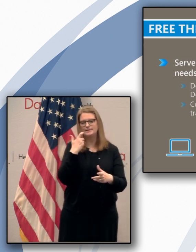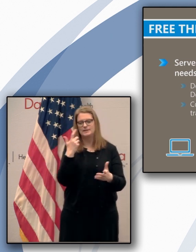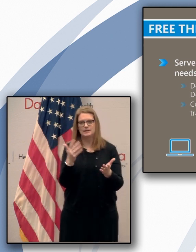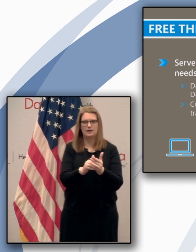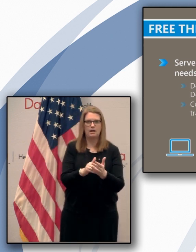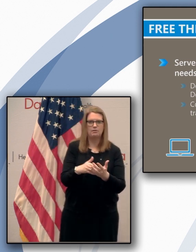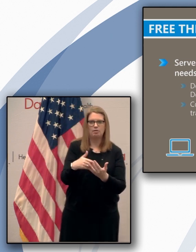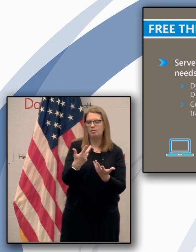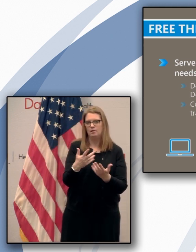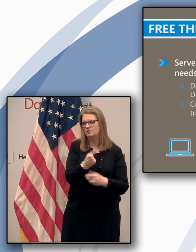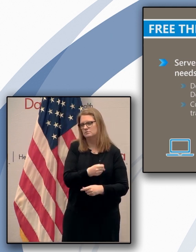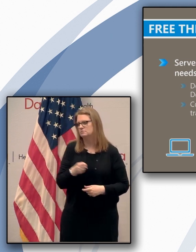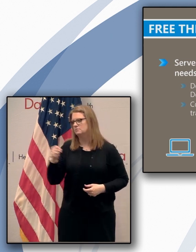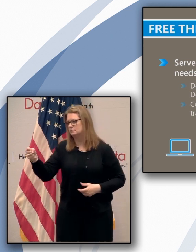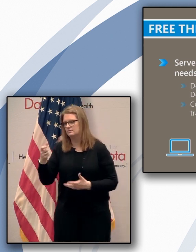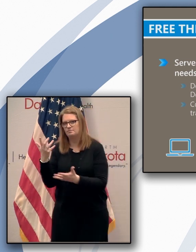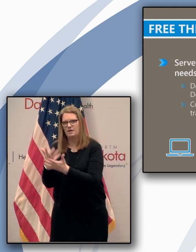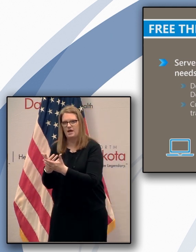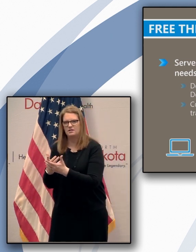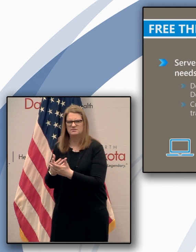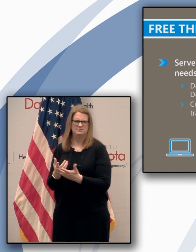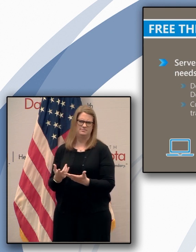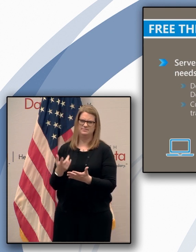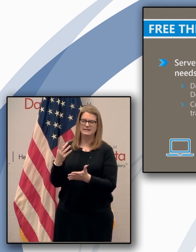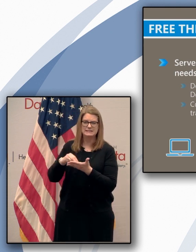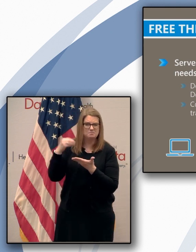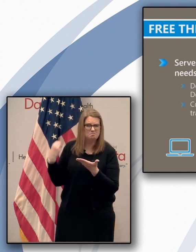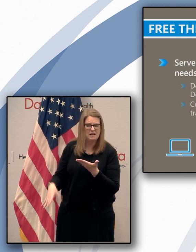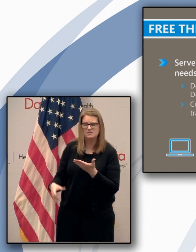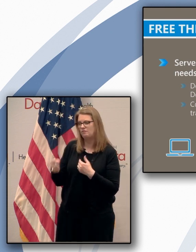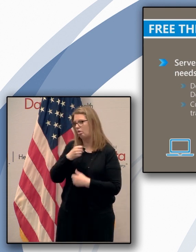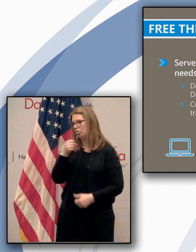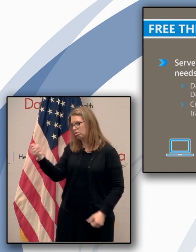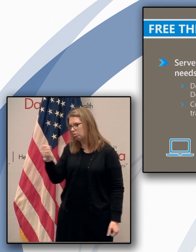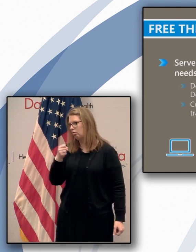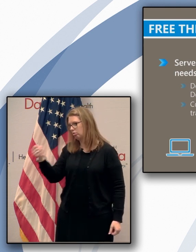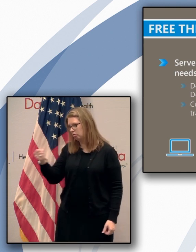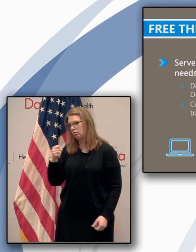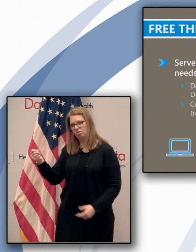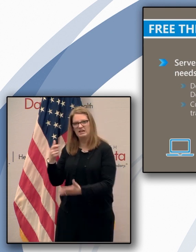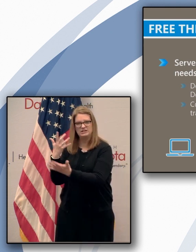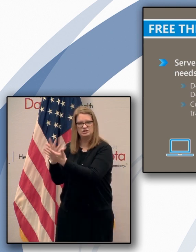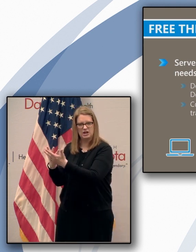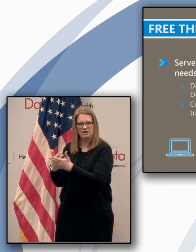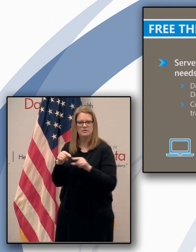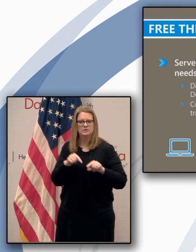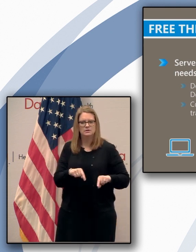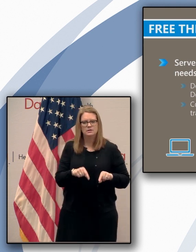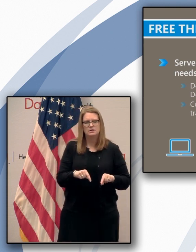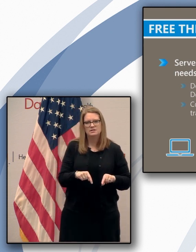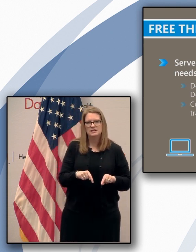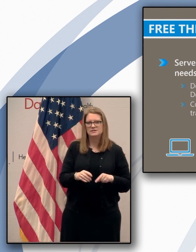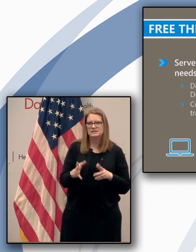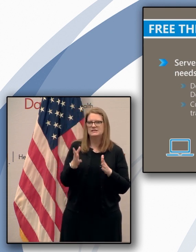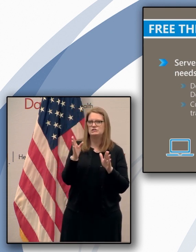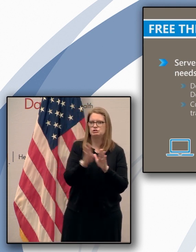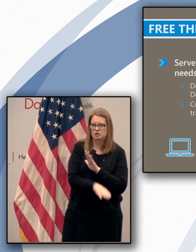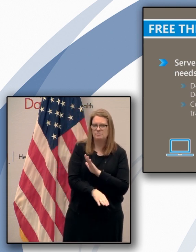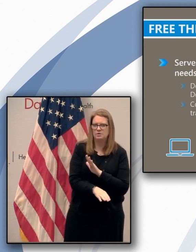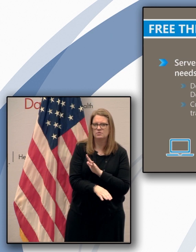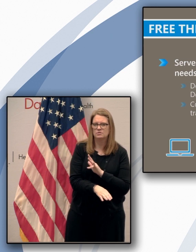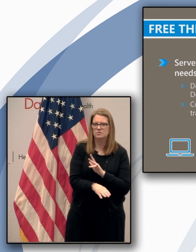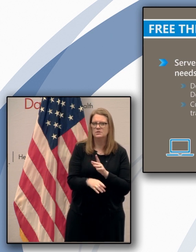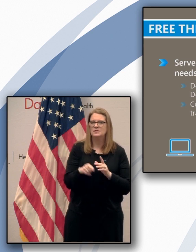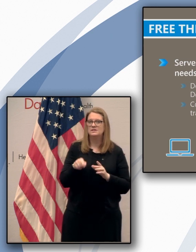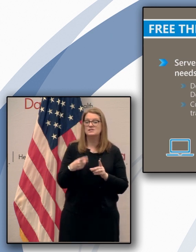for us to be treating the disease versus incarcerating people with the disease. And so this makes a ton of sense in terms of being the